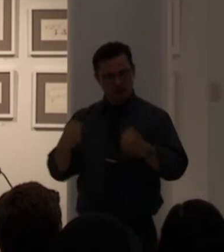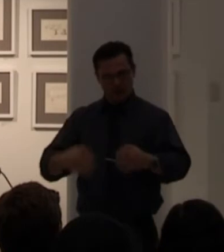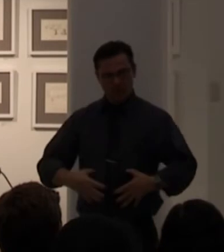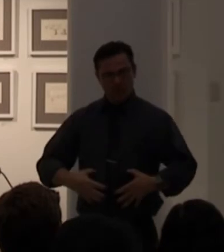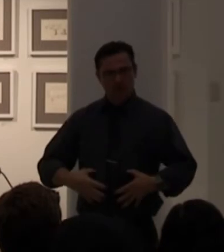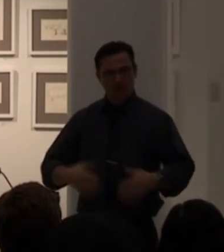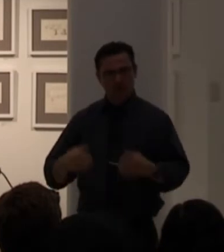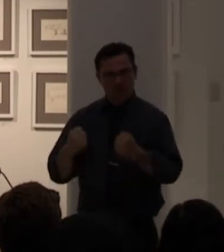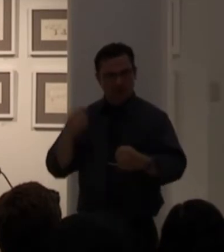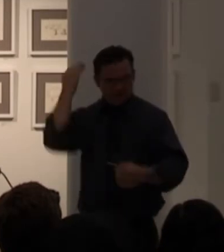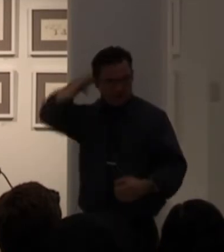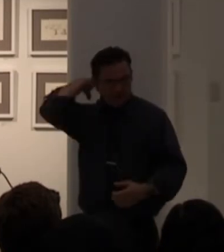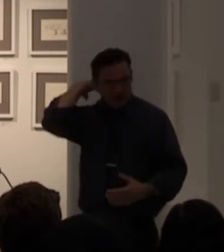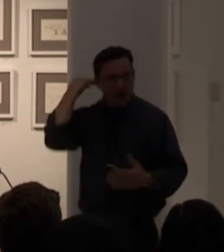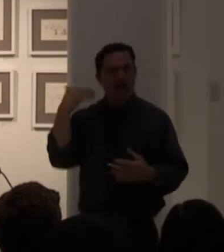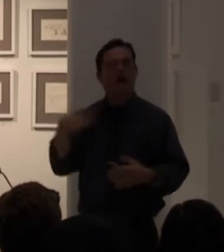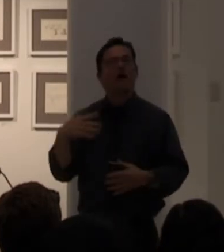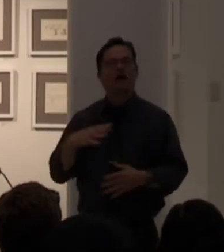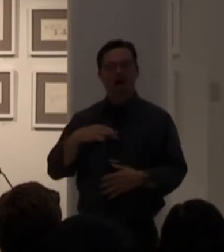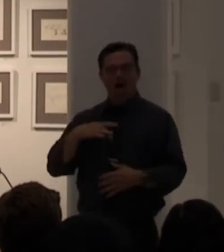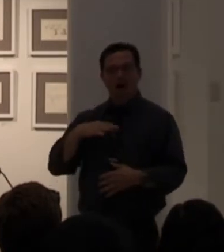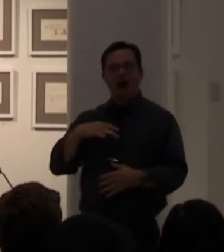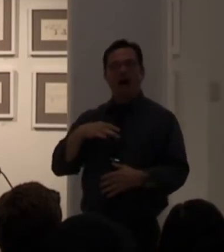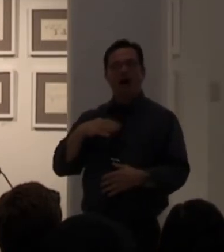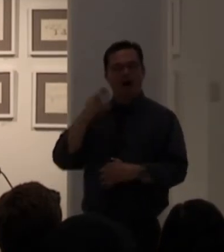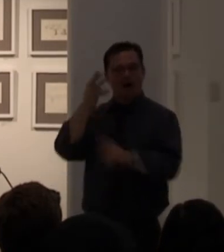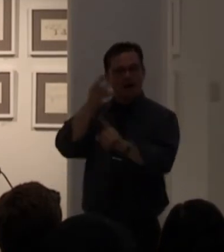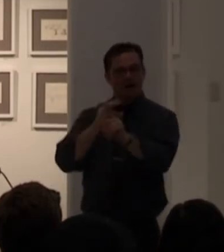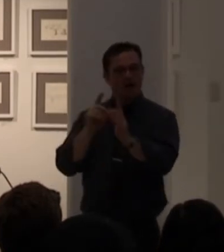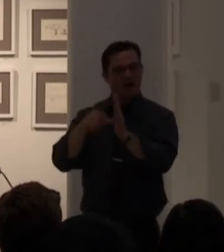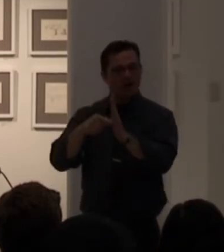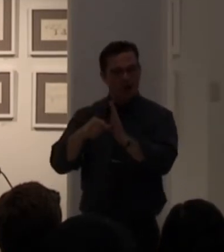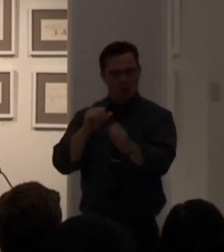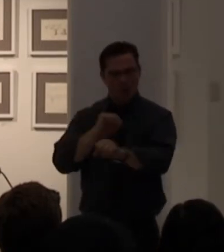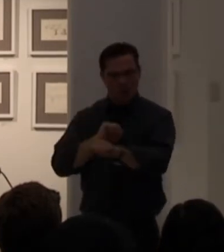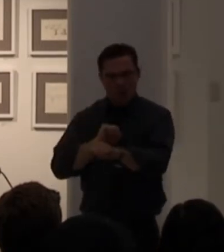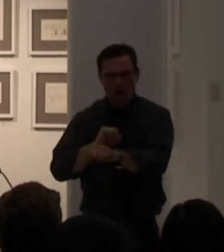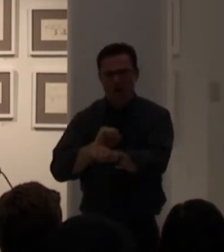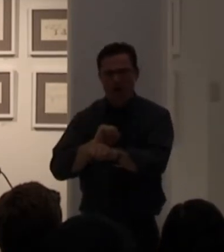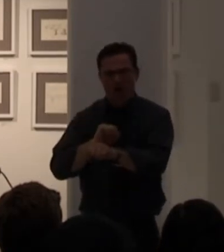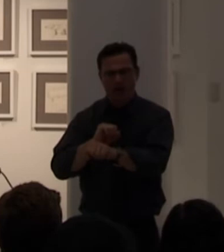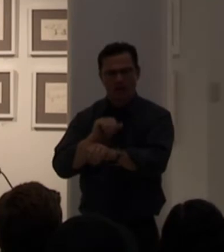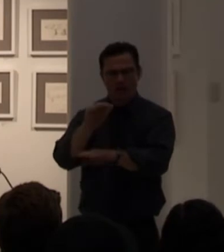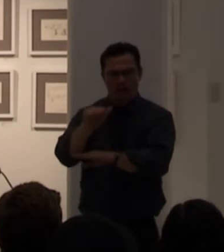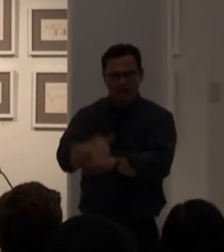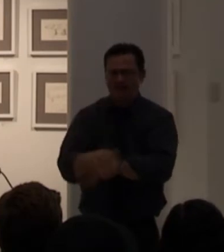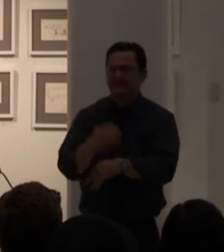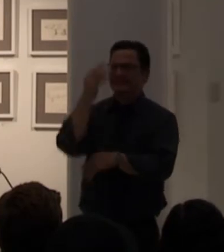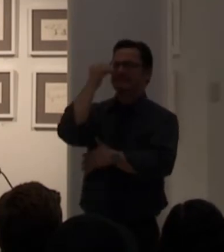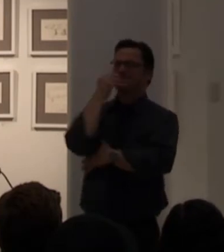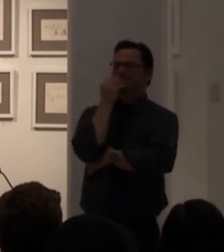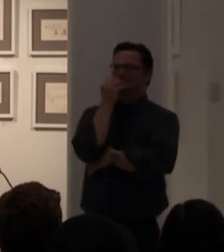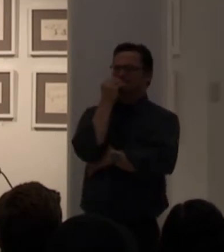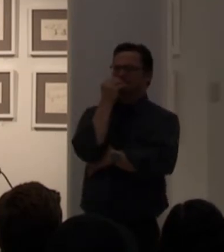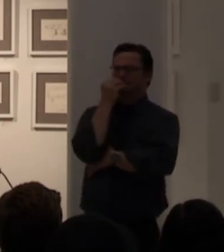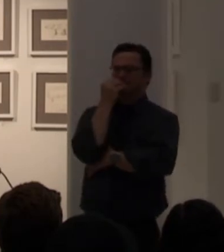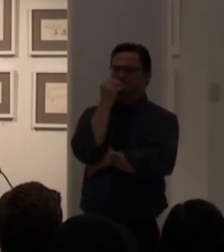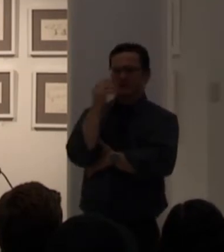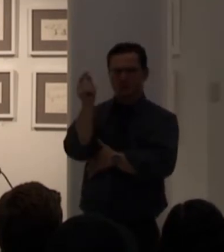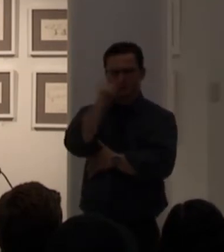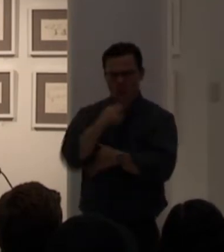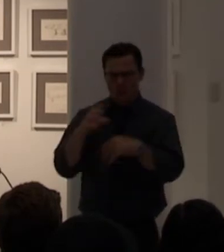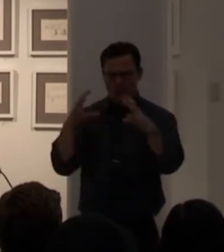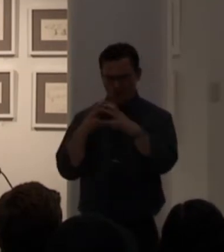your back." And about 6 months later, I was working late in the office, and just sort of thinking about it, and I drew a